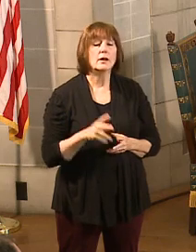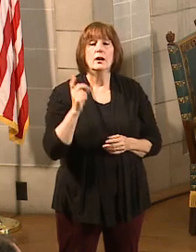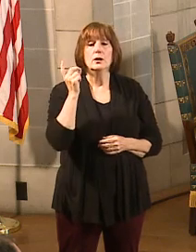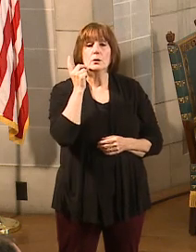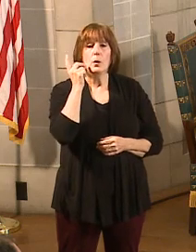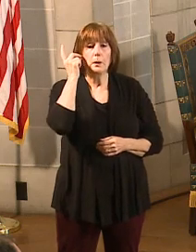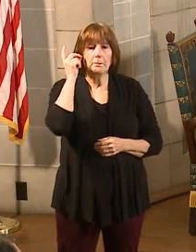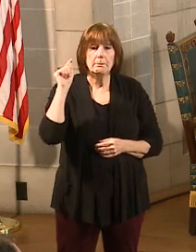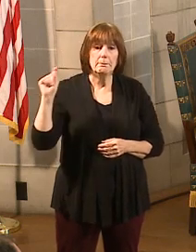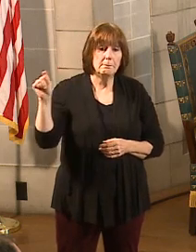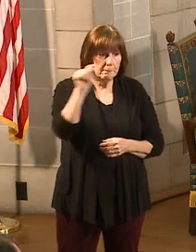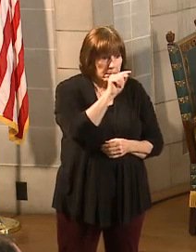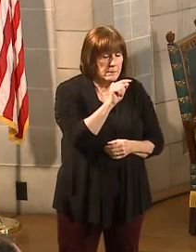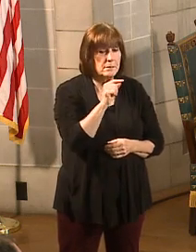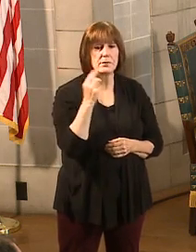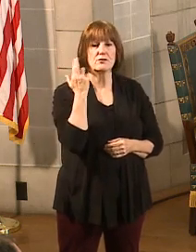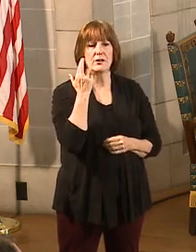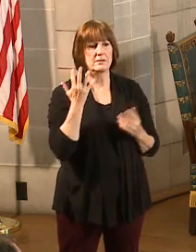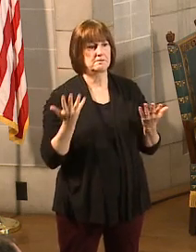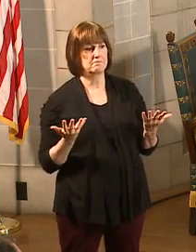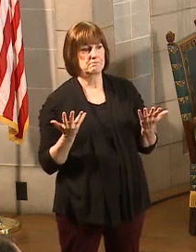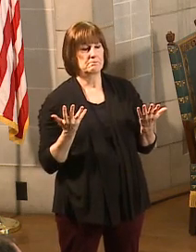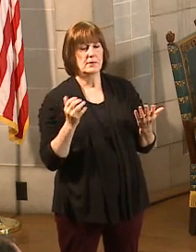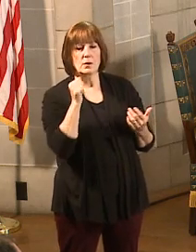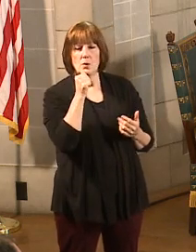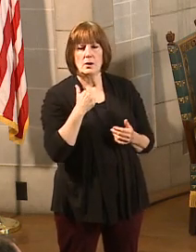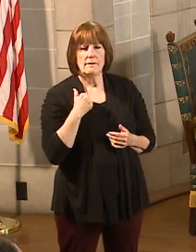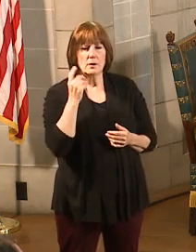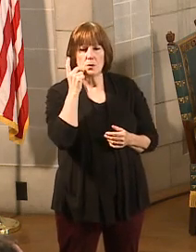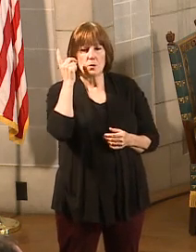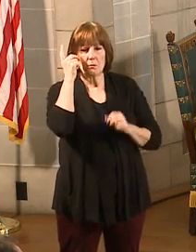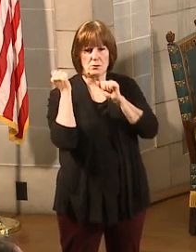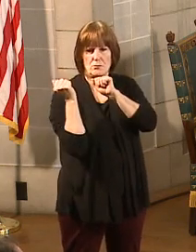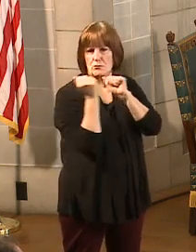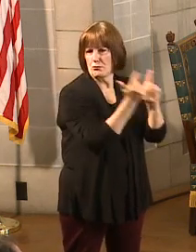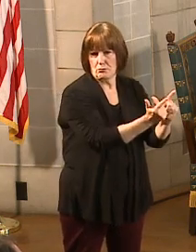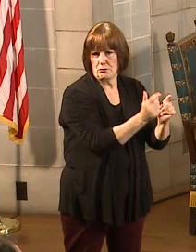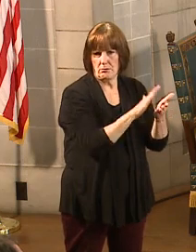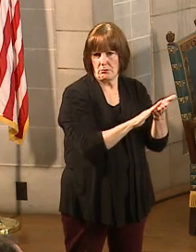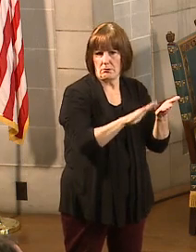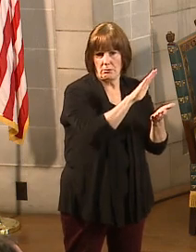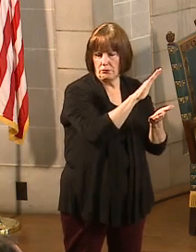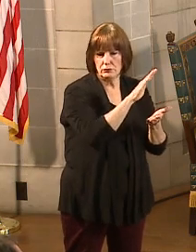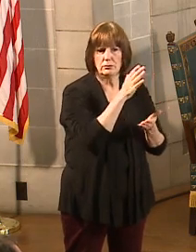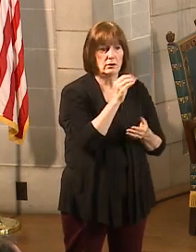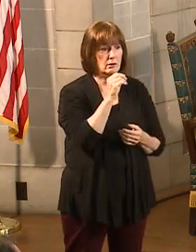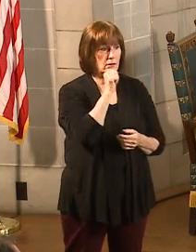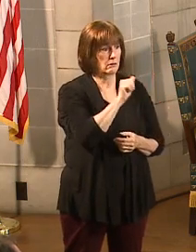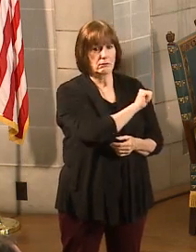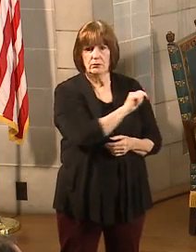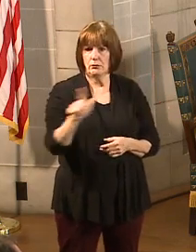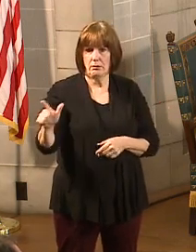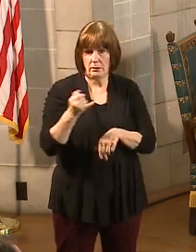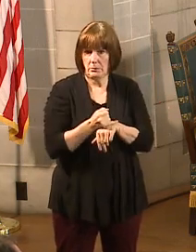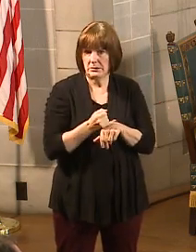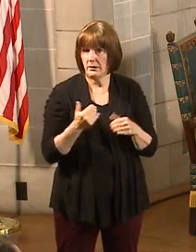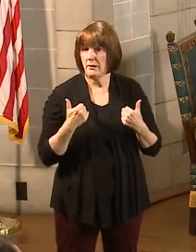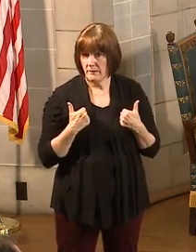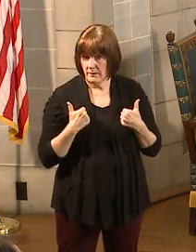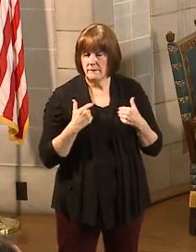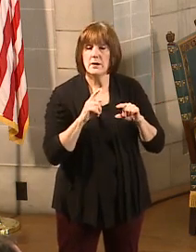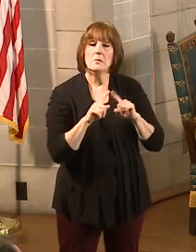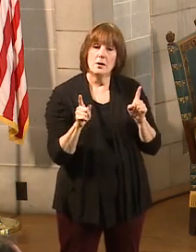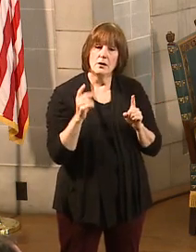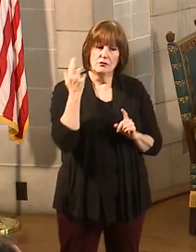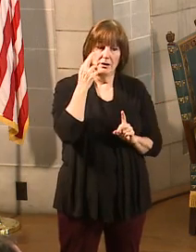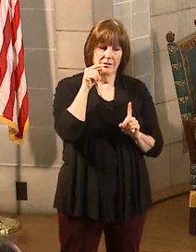Dormitories. We realize, and we don't have dormitories on all of our colleges, nor do we have dormitories necessarily on every one of our campuses, but we